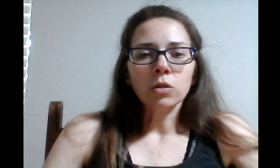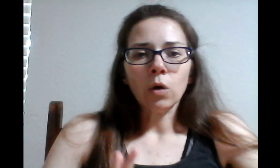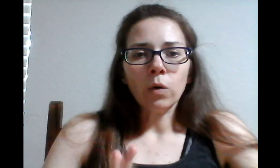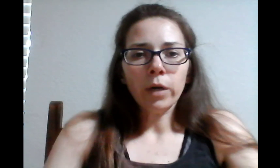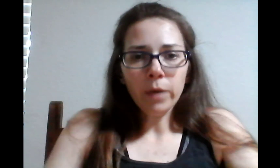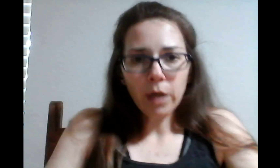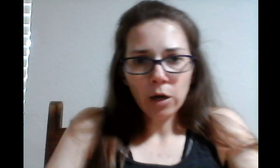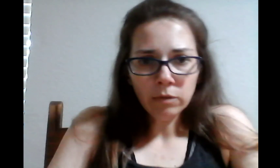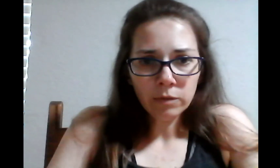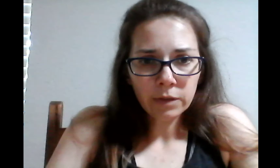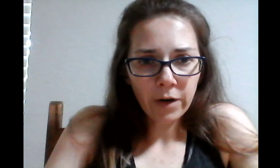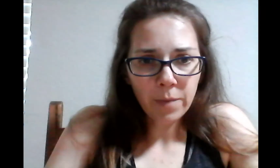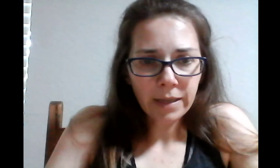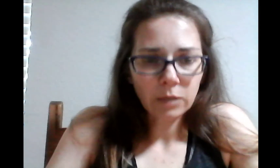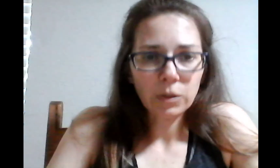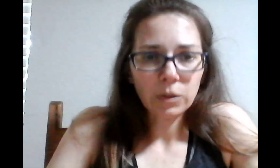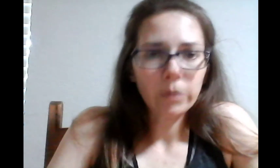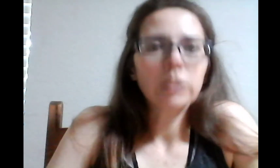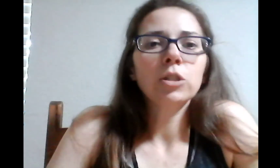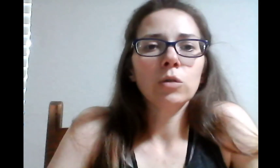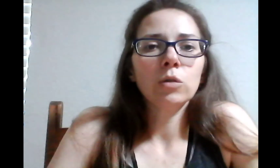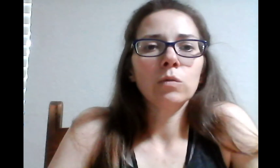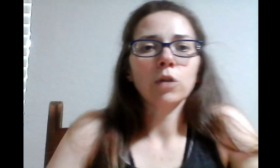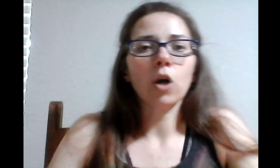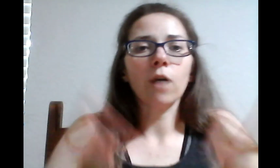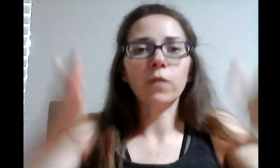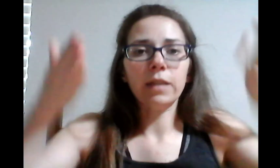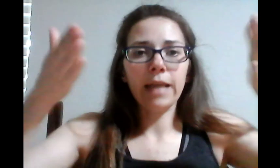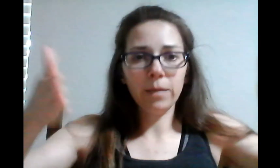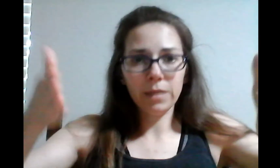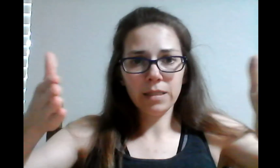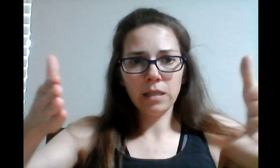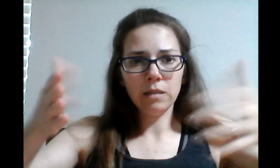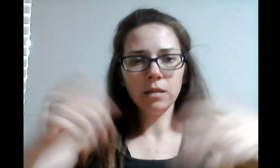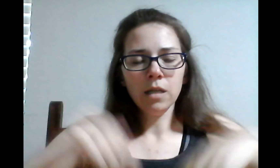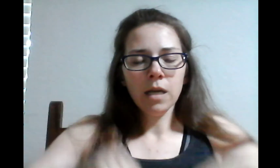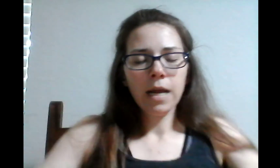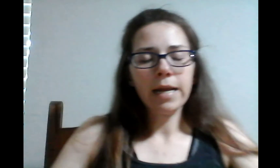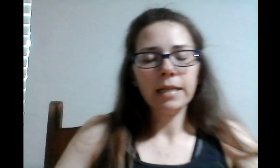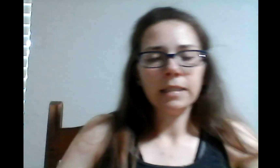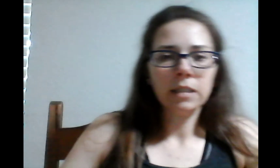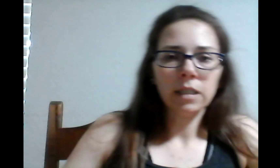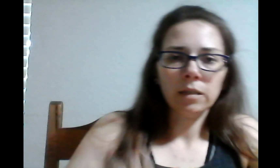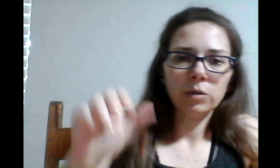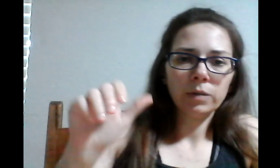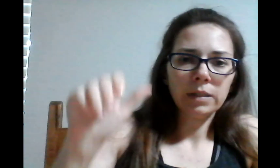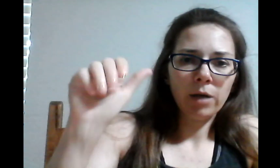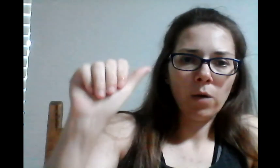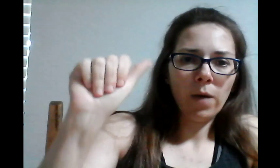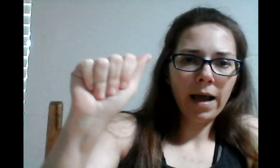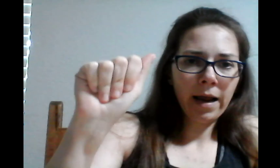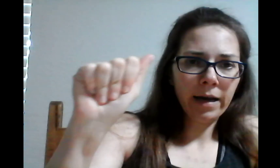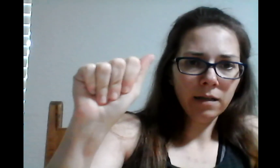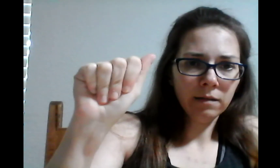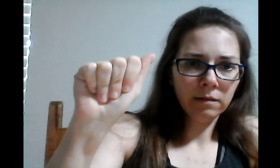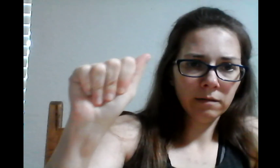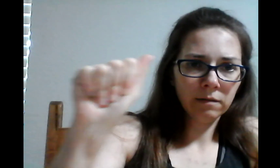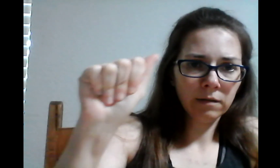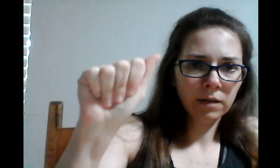So here we go, the very basics. We're going to start off with the ABC, and so it's going to go A.